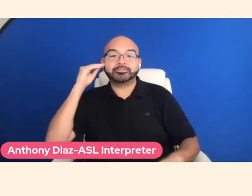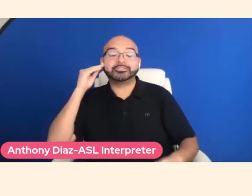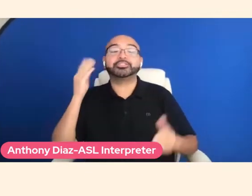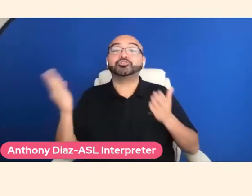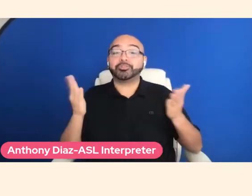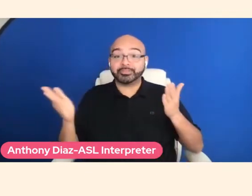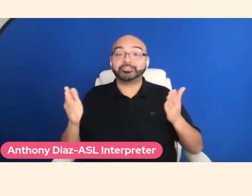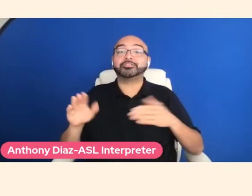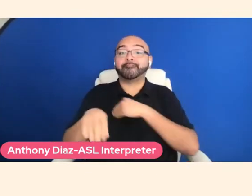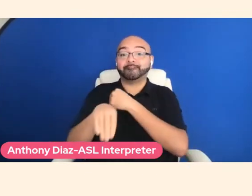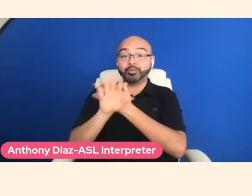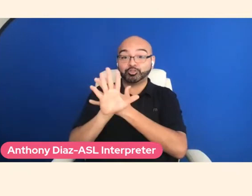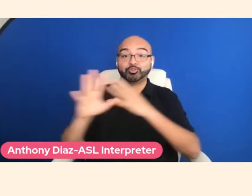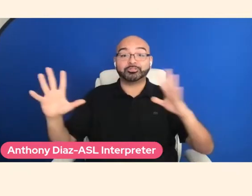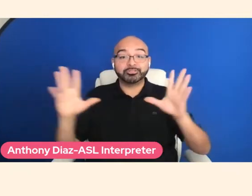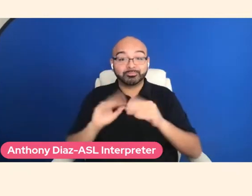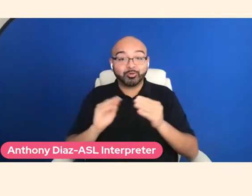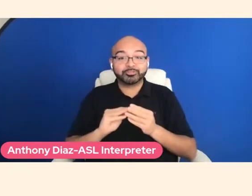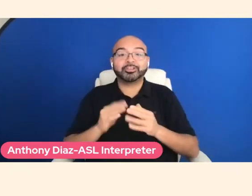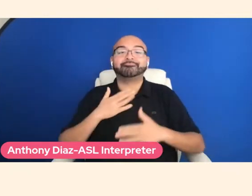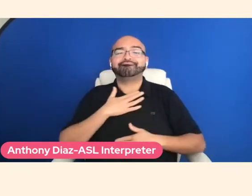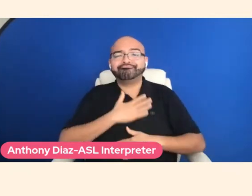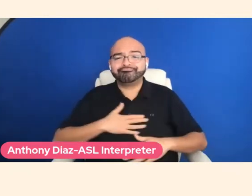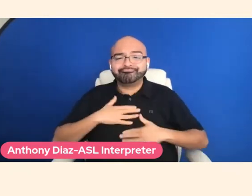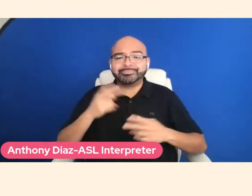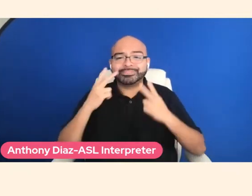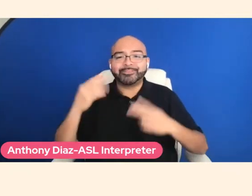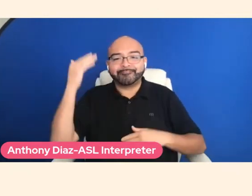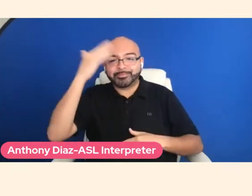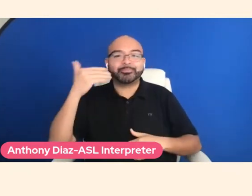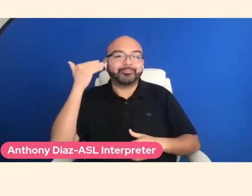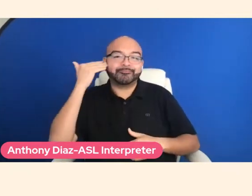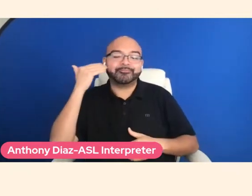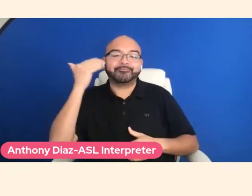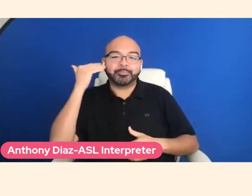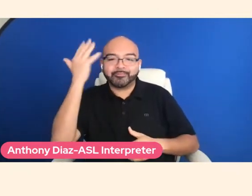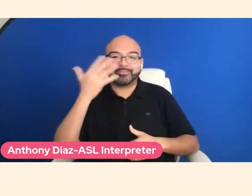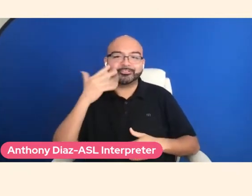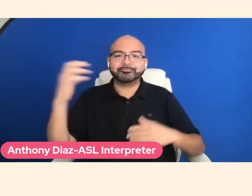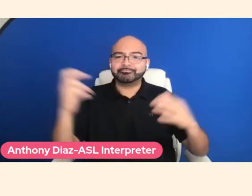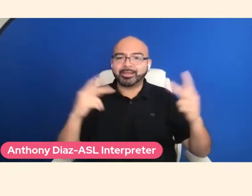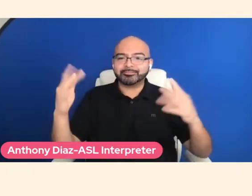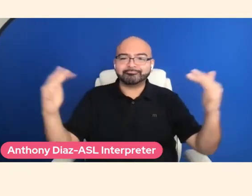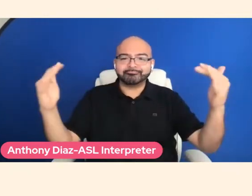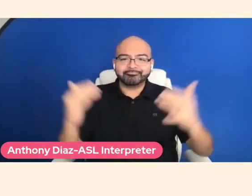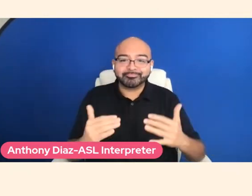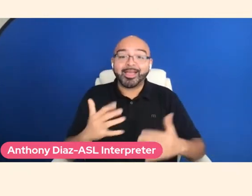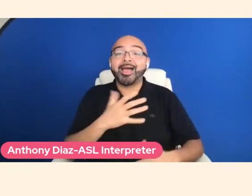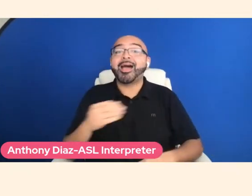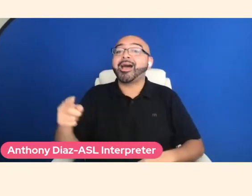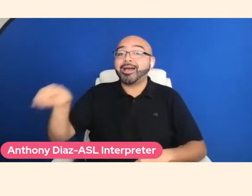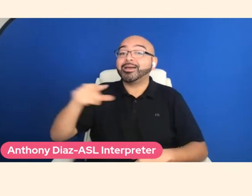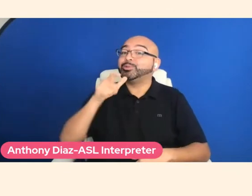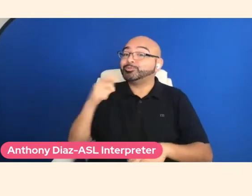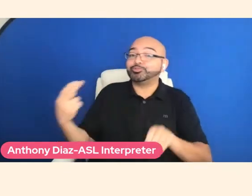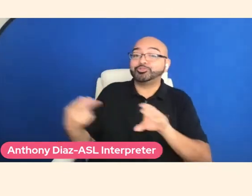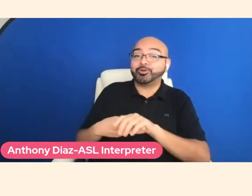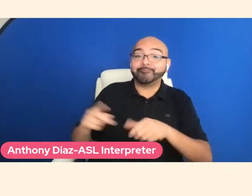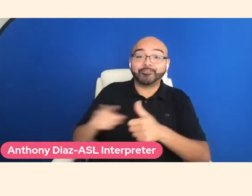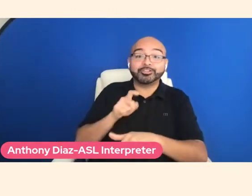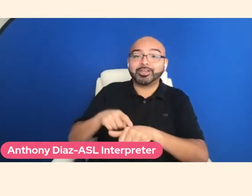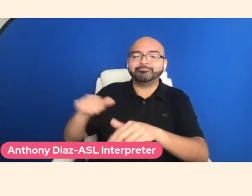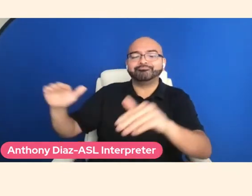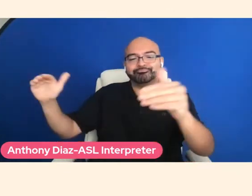Symposium. It's a pleasure to see familiar faces returning and extend a warm welcome to those who are joining us for the first time.